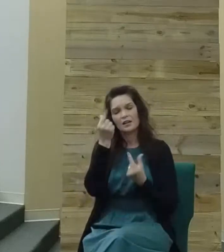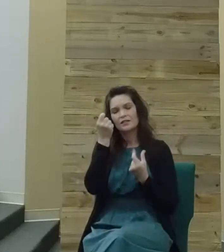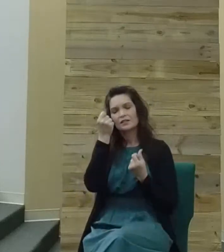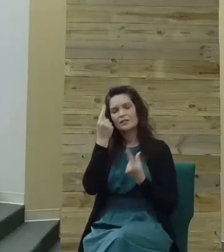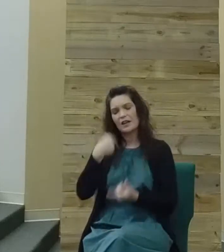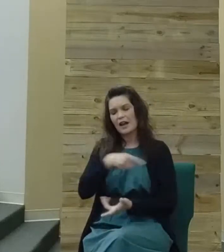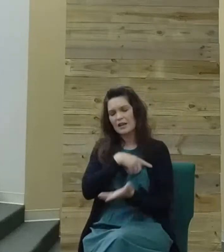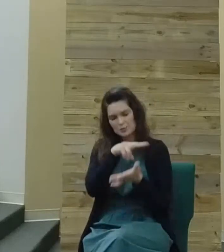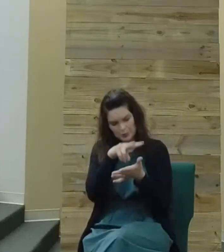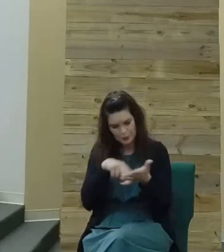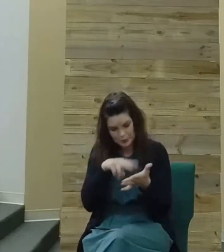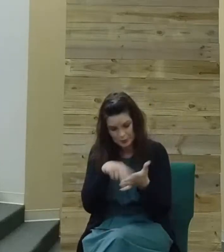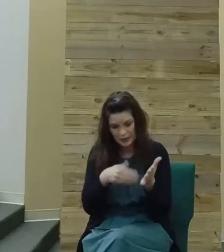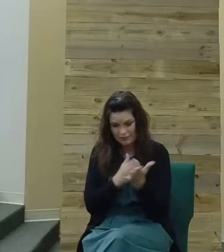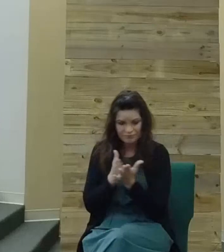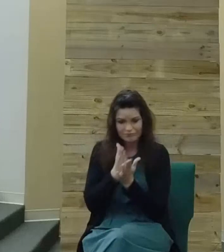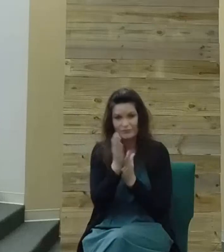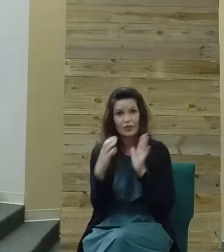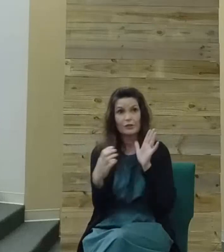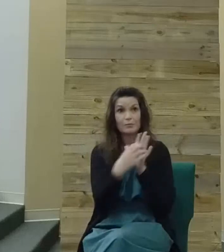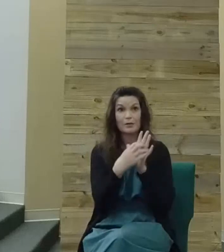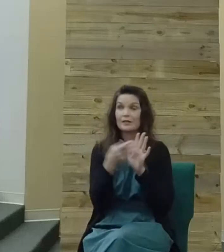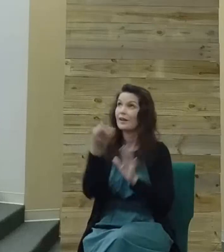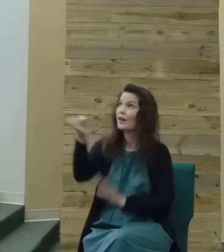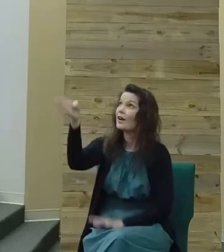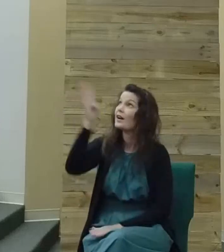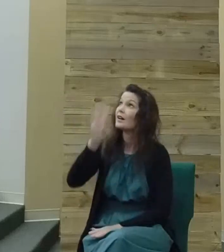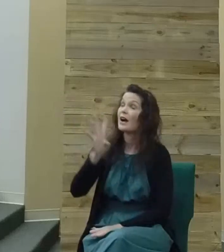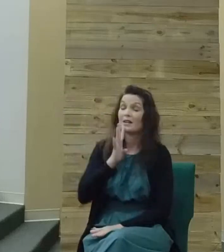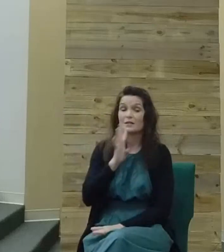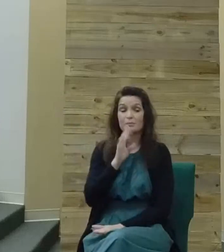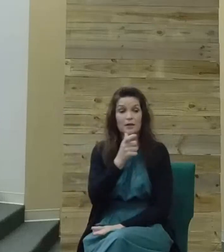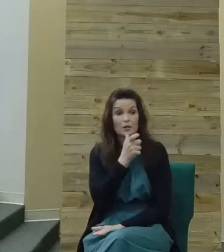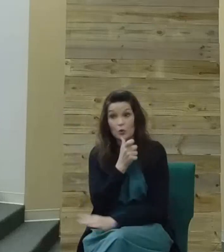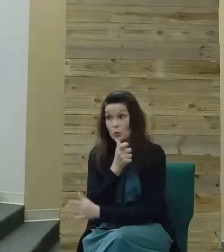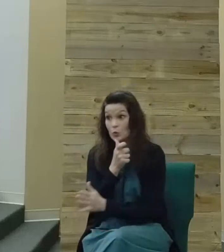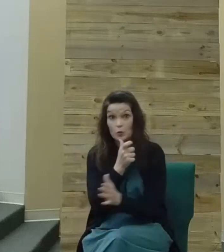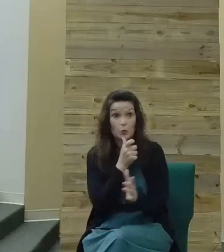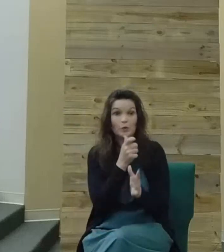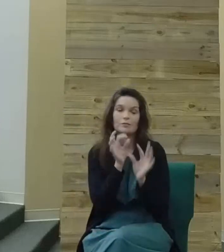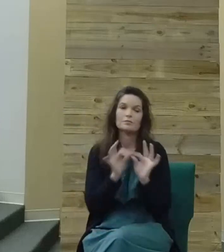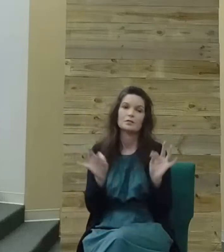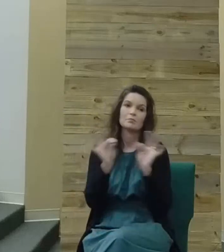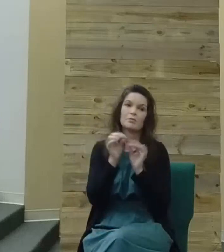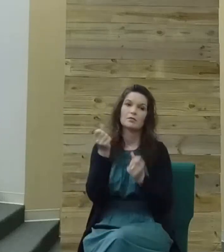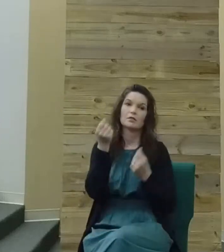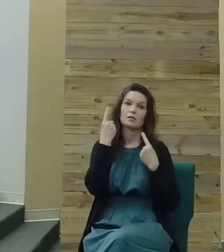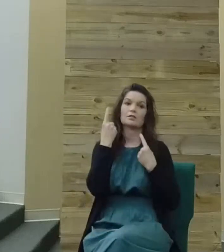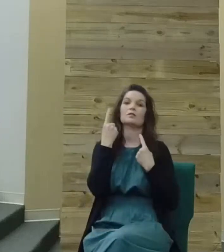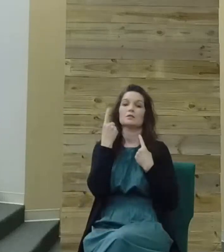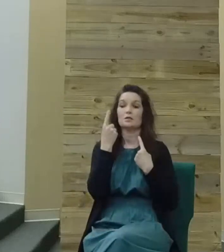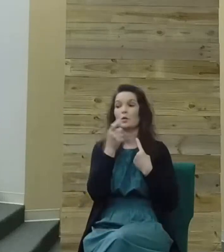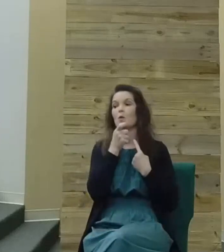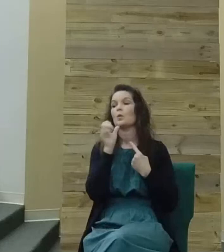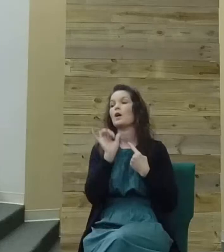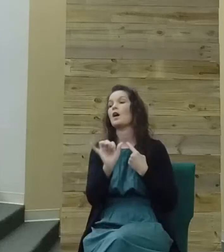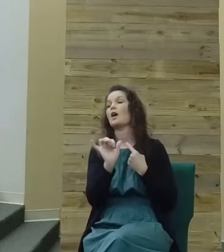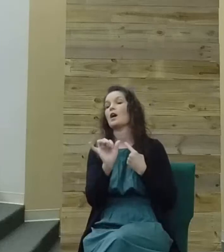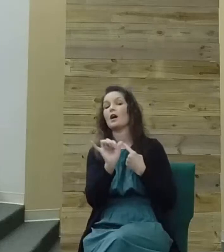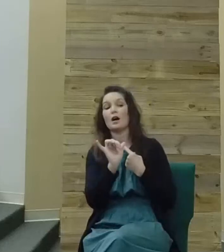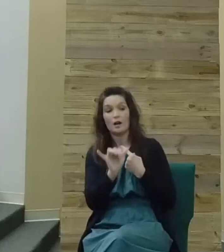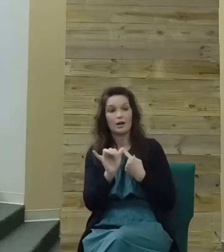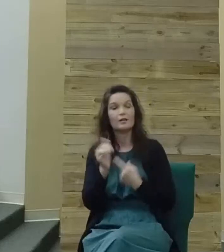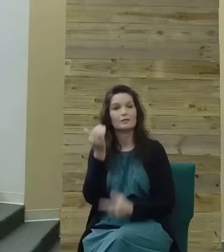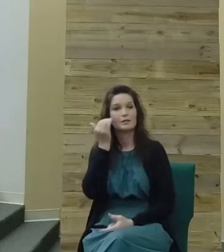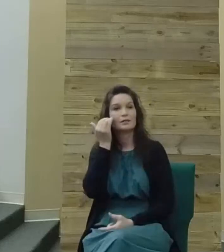as we read and as we go through this passage who God is speaking to, because that's important for us to know who he's